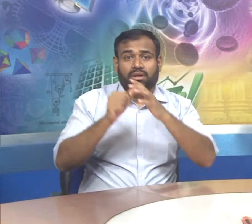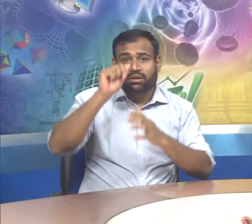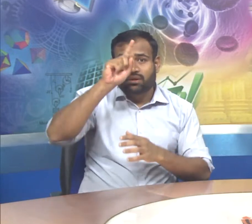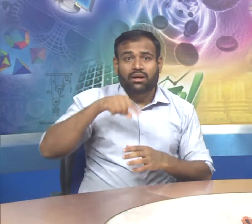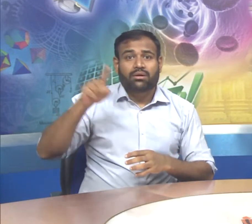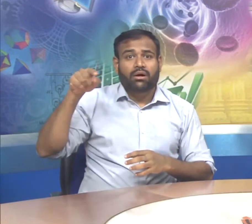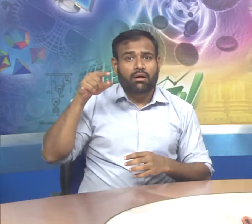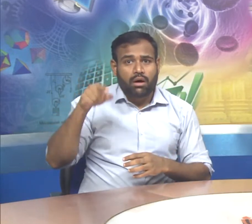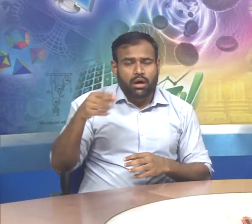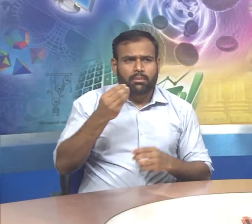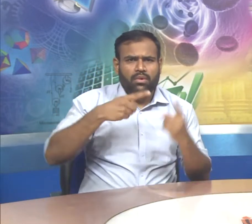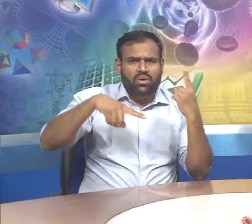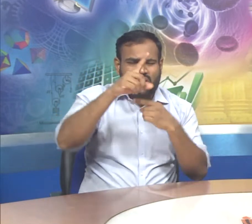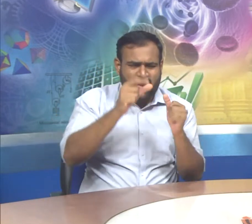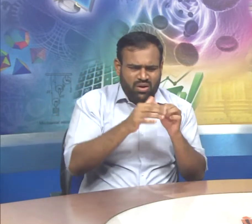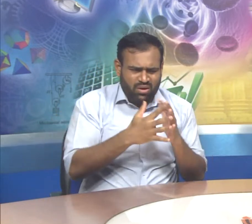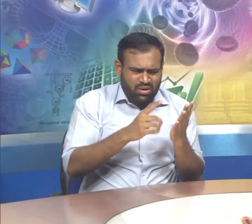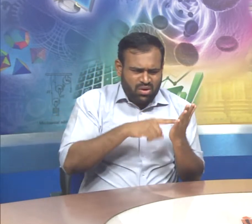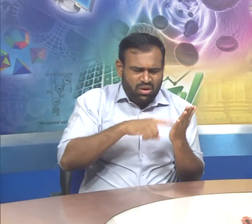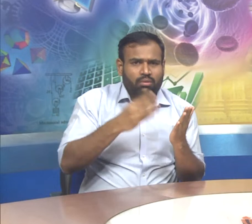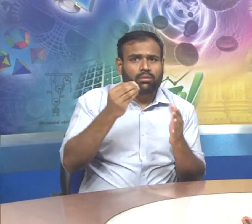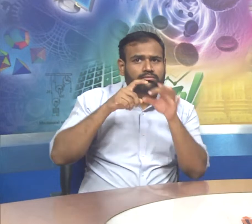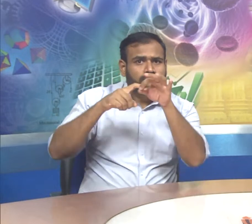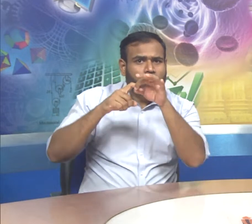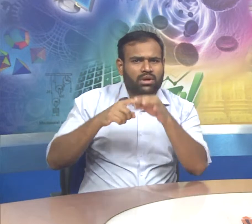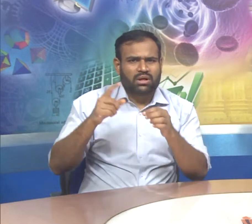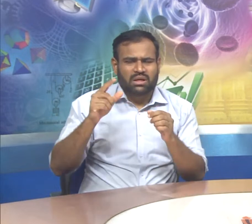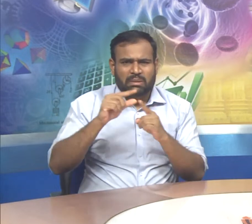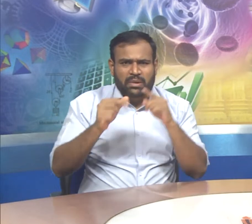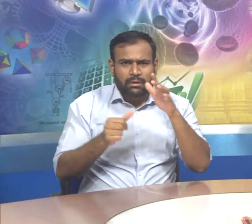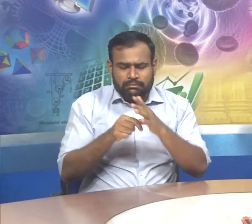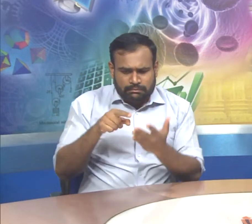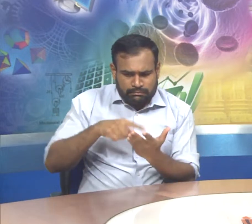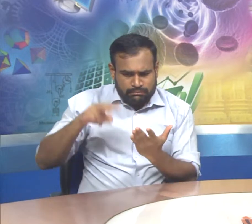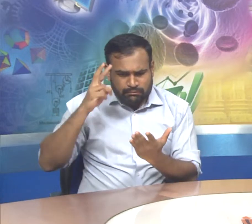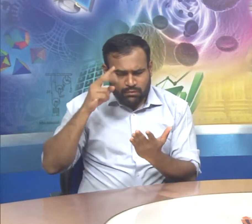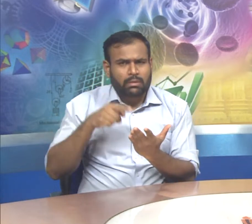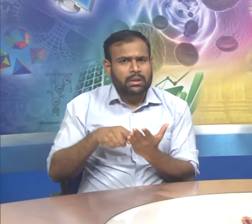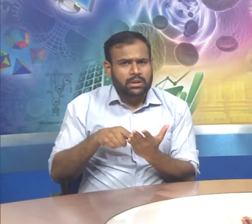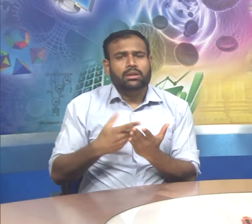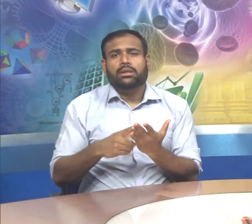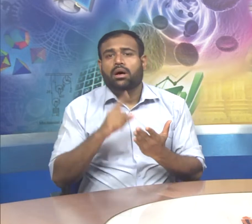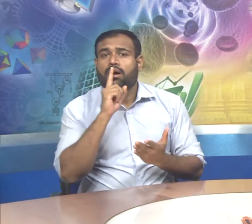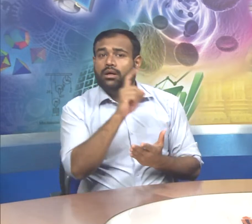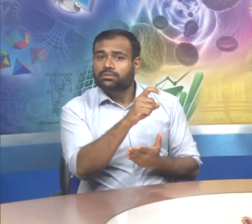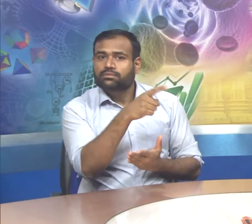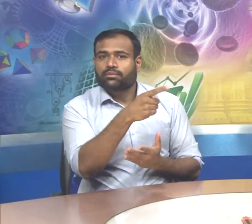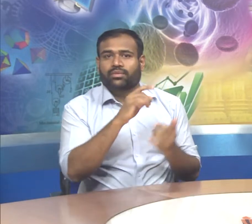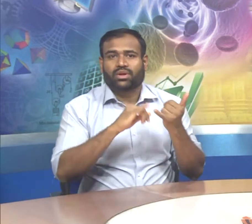This power implies courts' right to give advice if